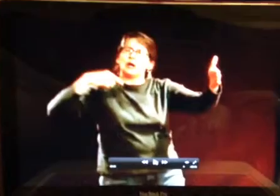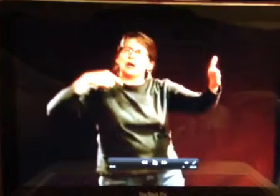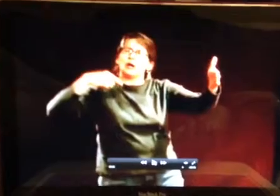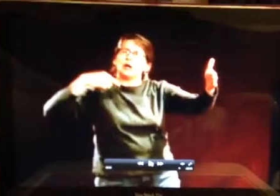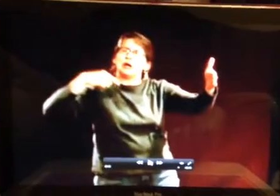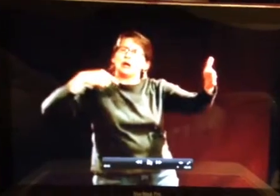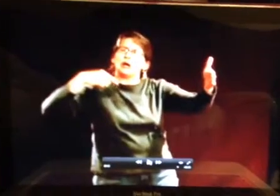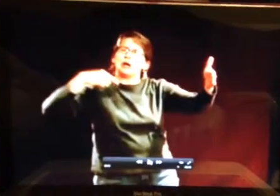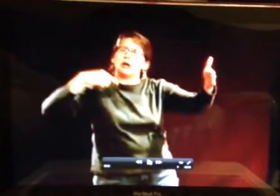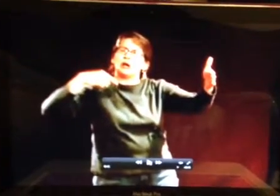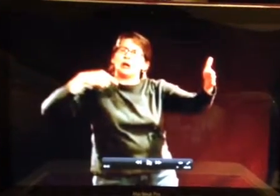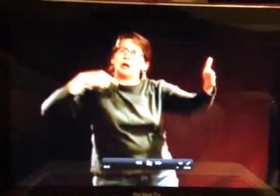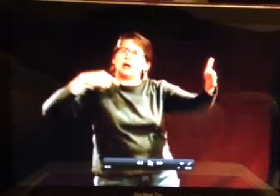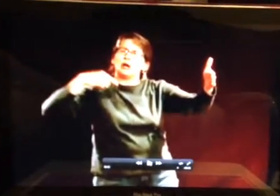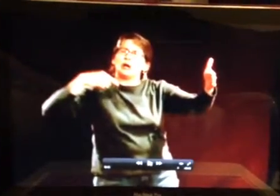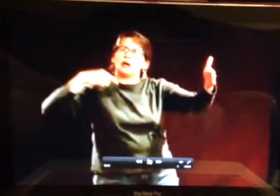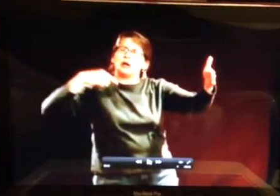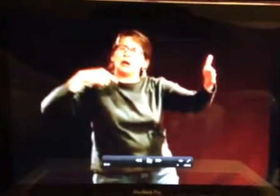and travel that way.